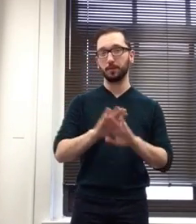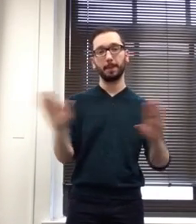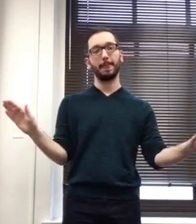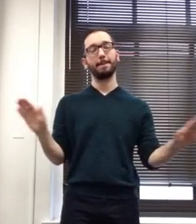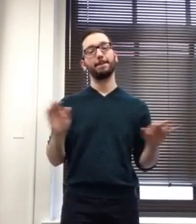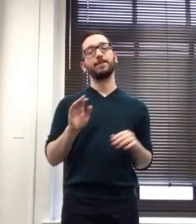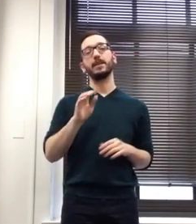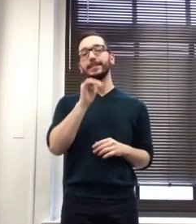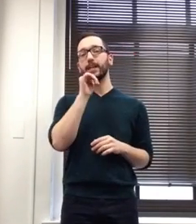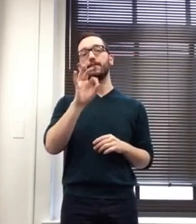ahead.